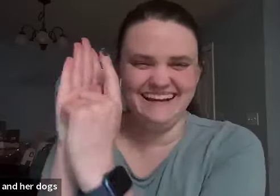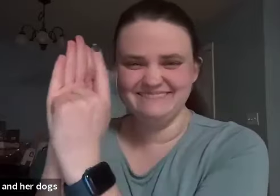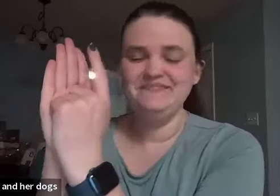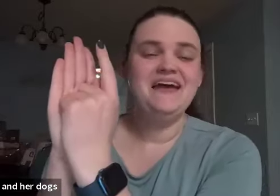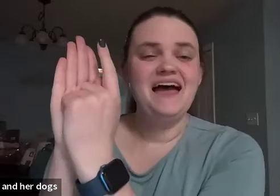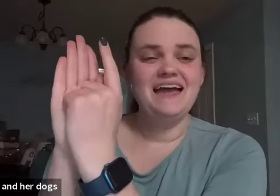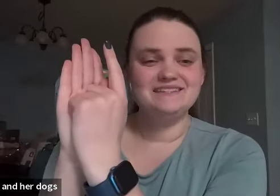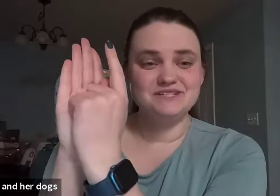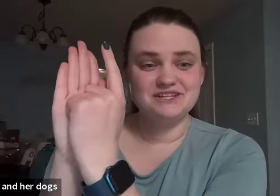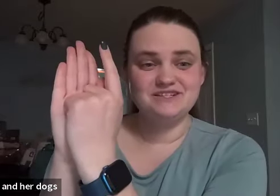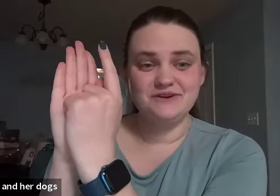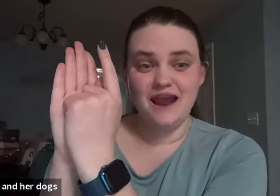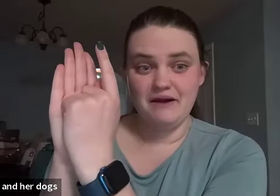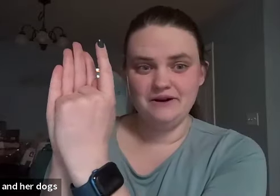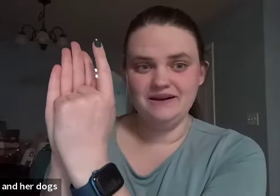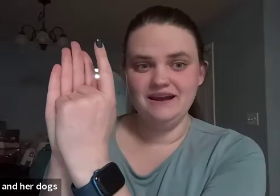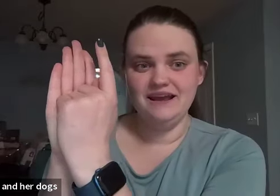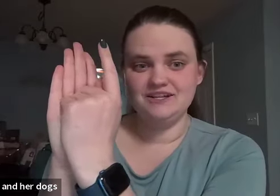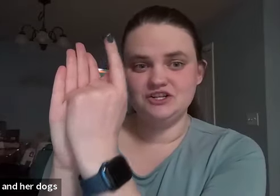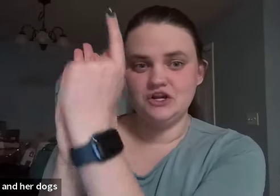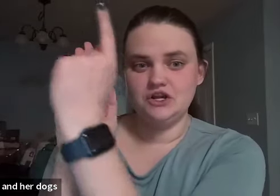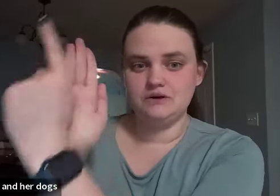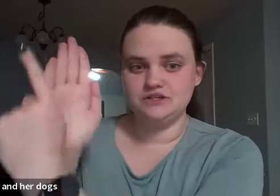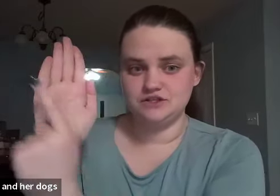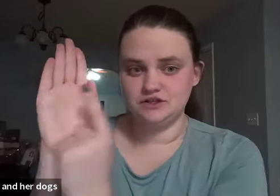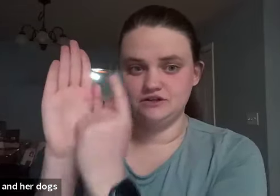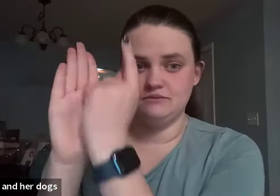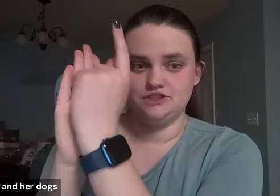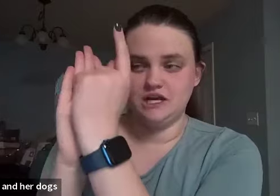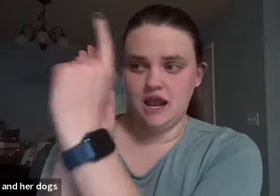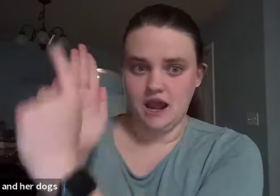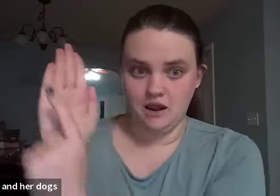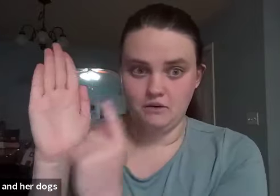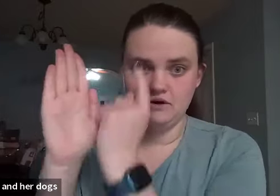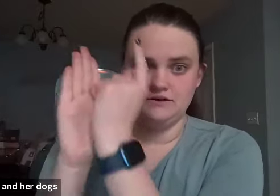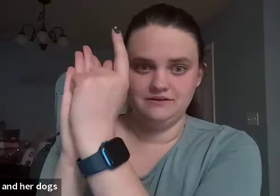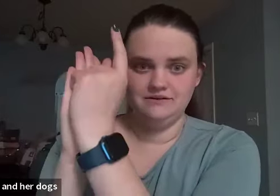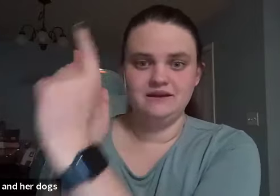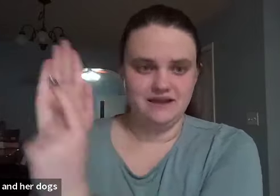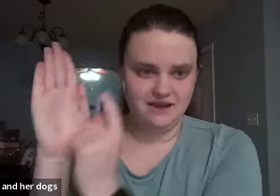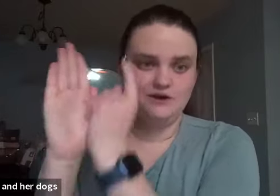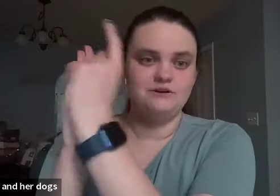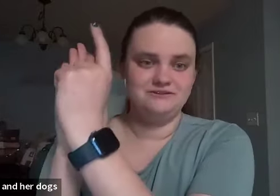doing. And so what you're going to do for hour is you're going to go in a circular motion. Hour, hour,